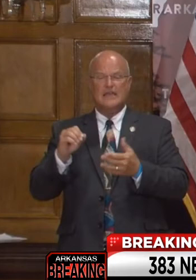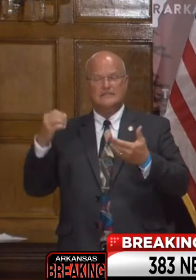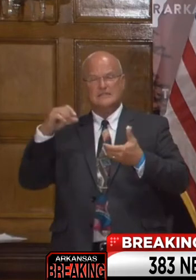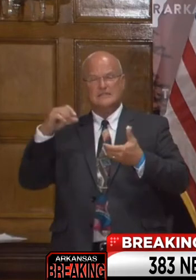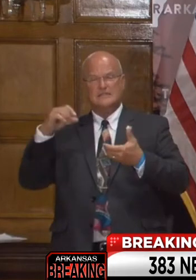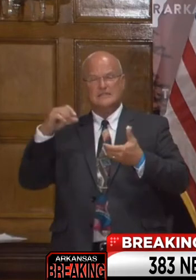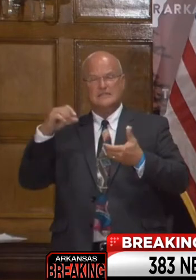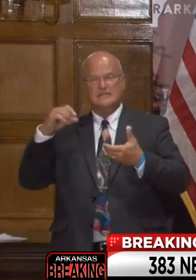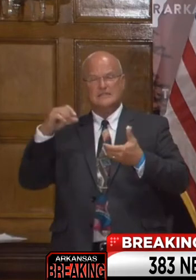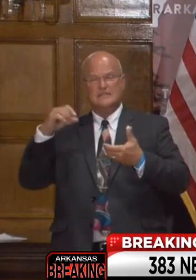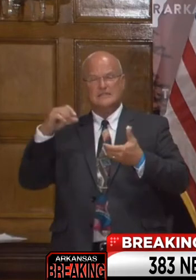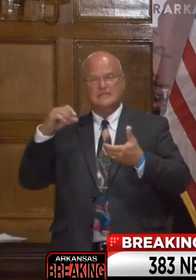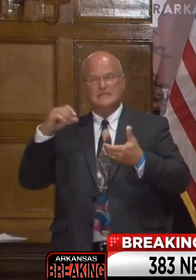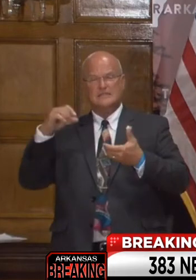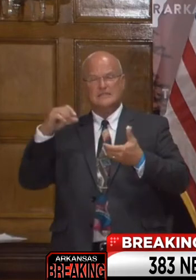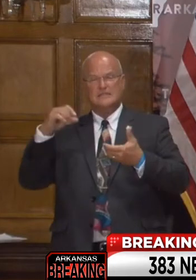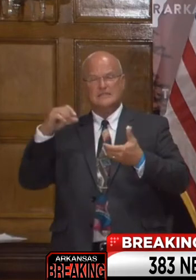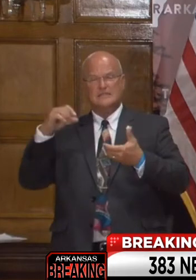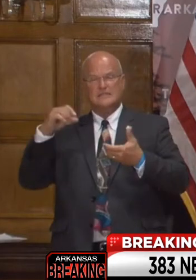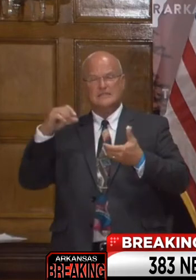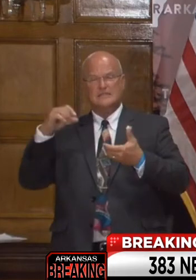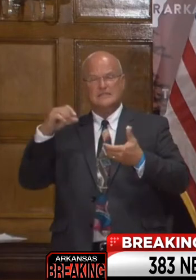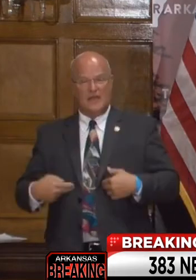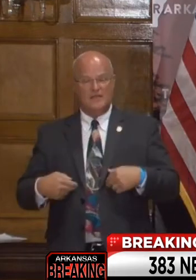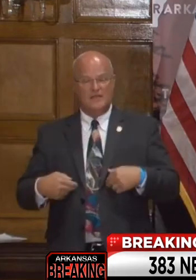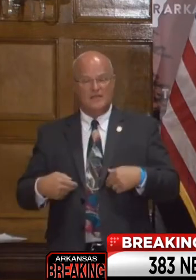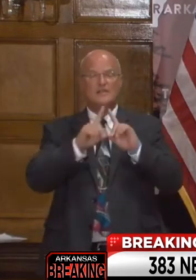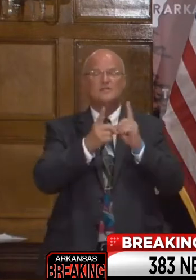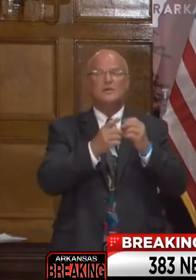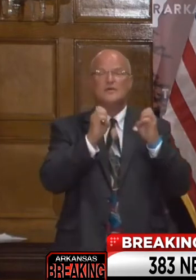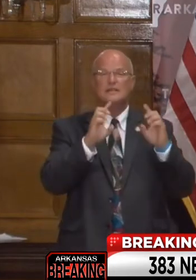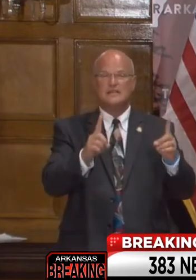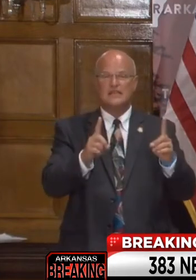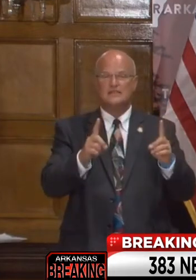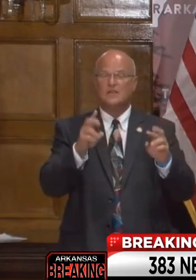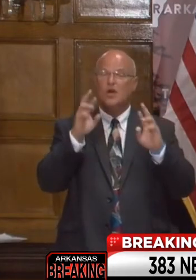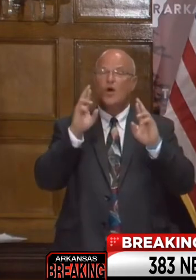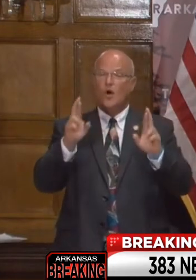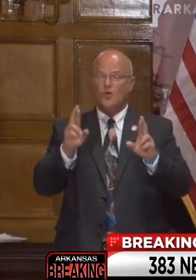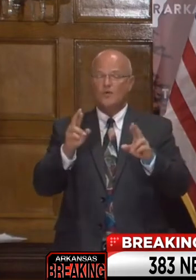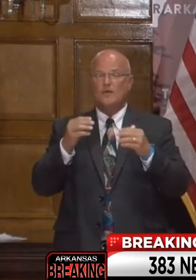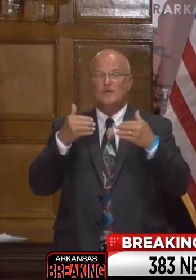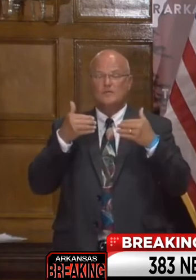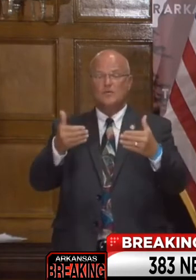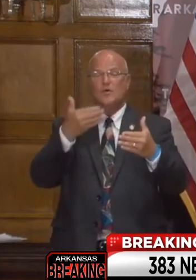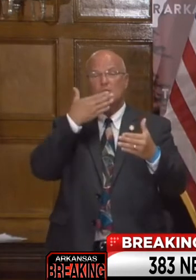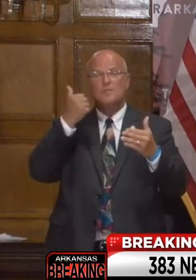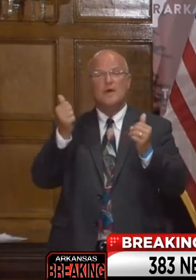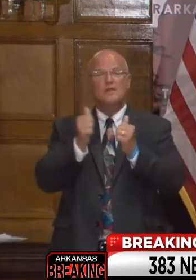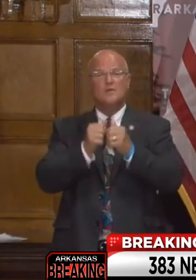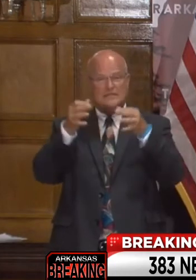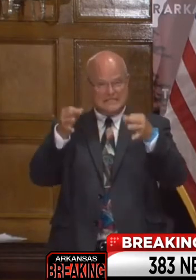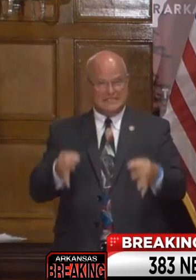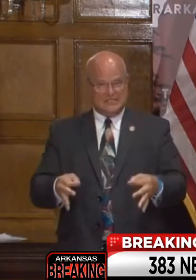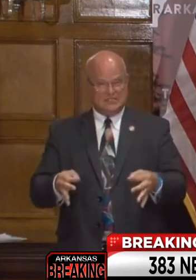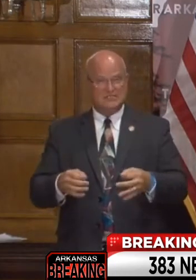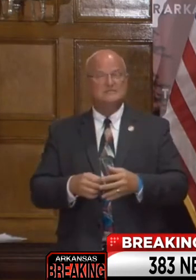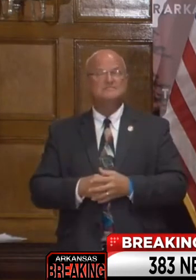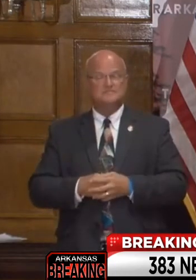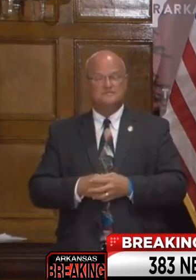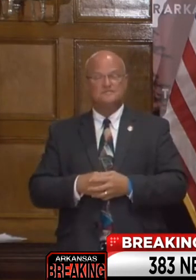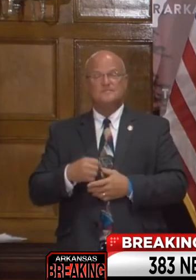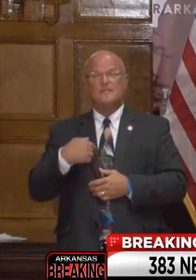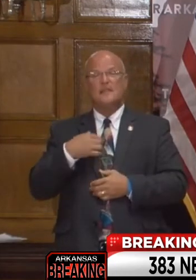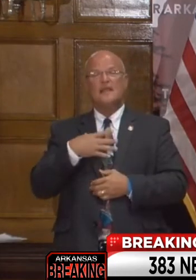Education. Will help have better data to make better decisions as we move forward with on-site education. I would also like